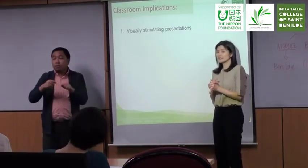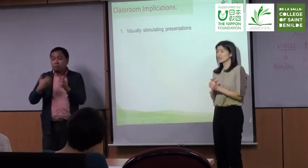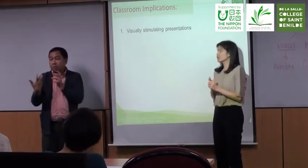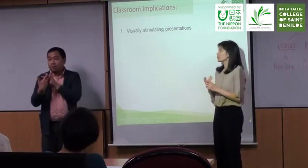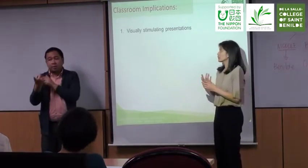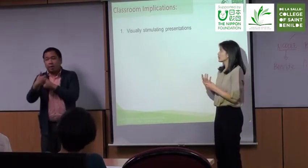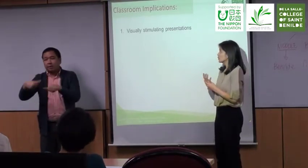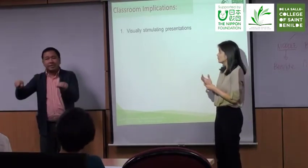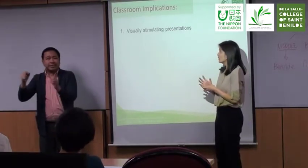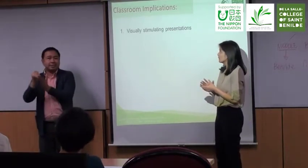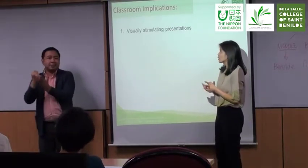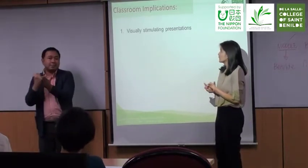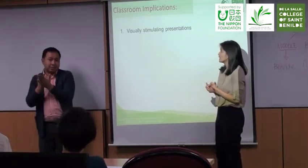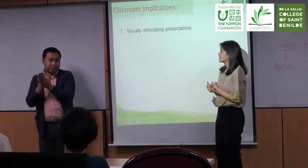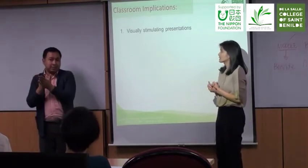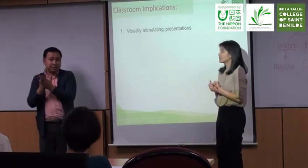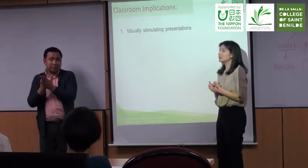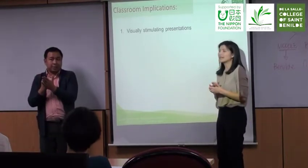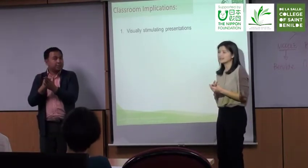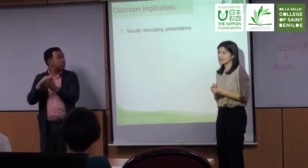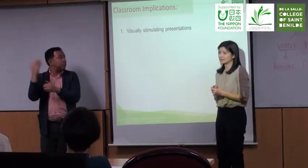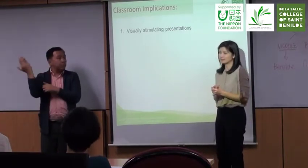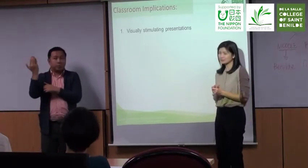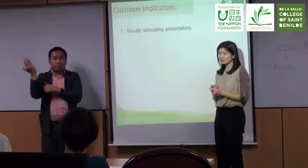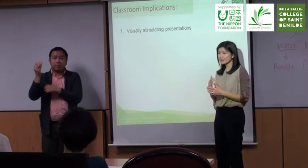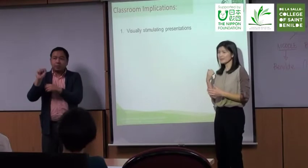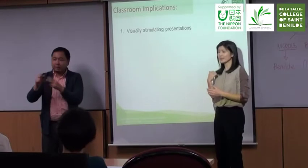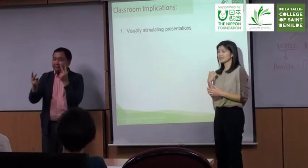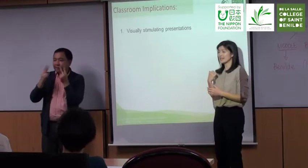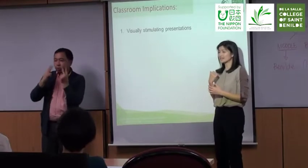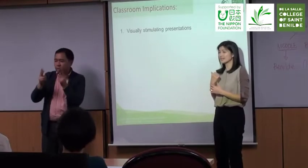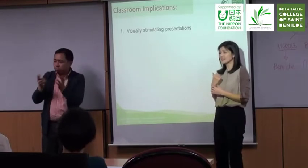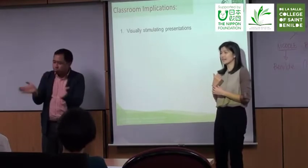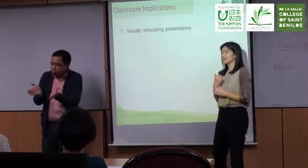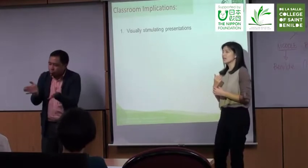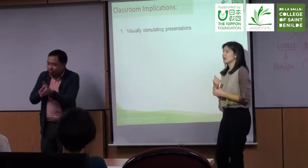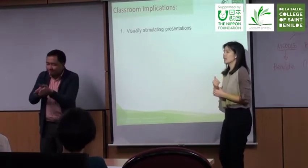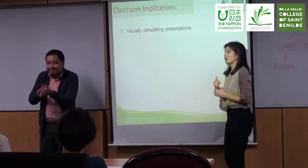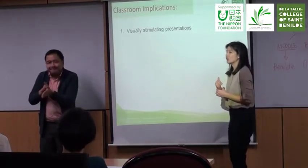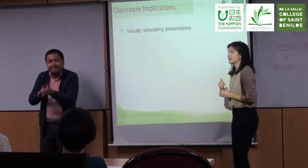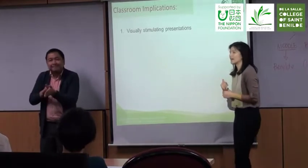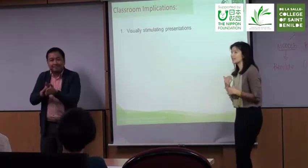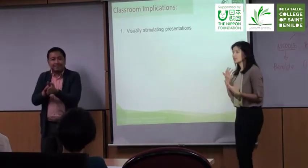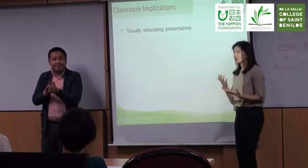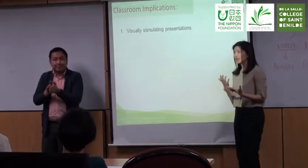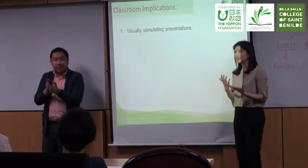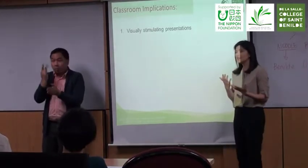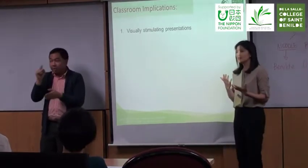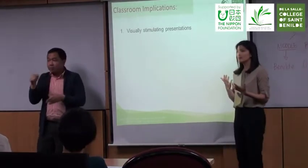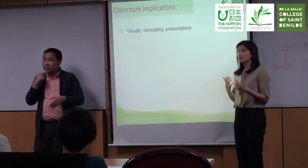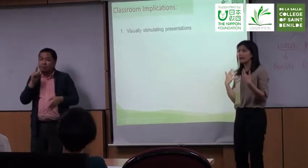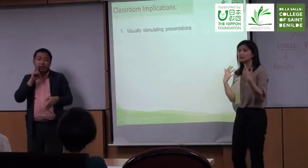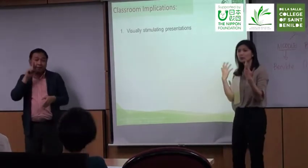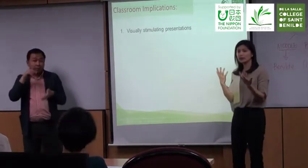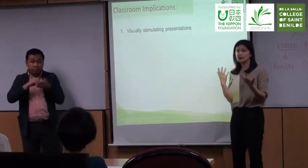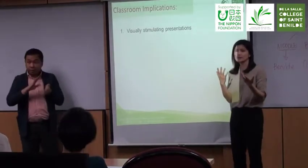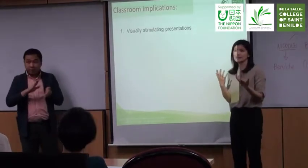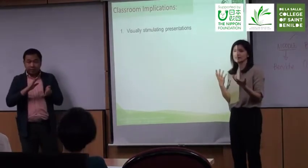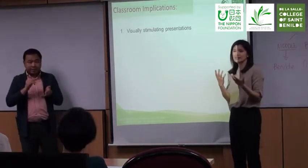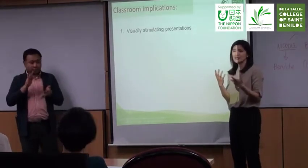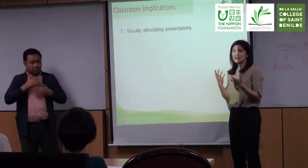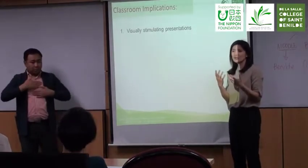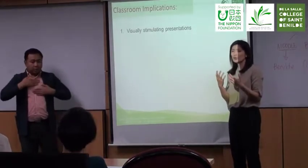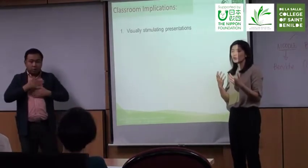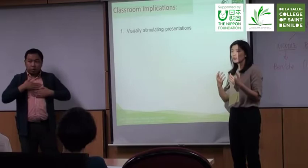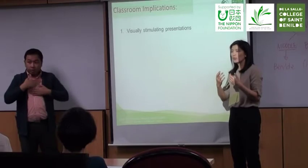Our presentation should be visually stimulating because, as they say, when I enjoy, my mind